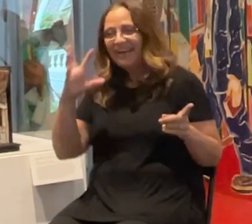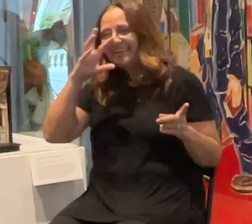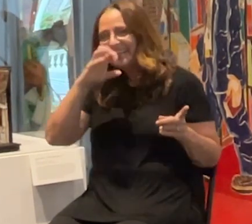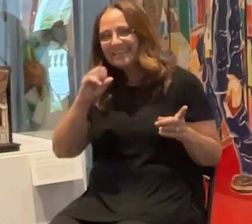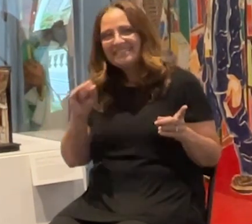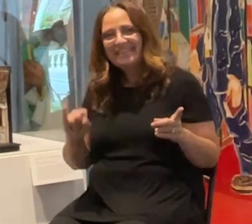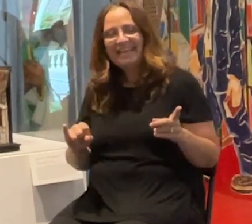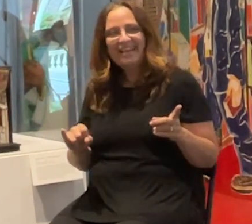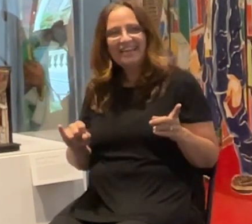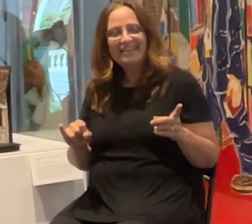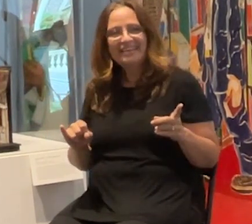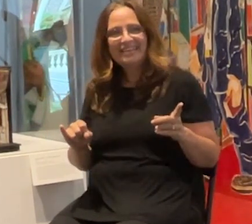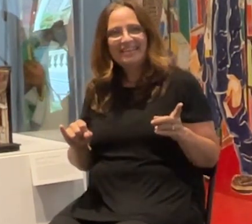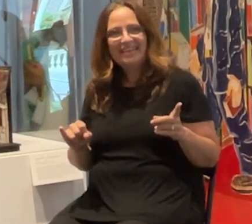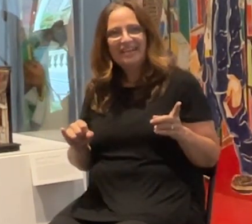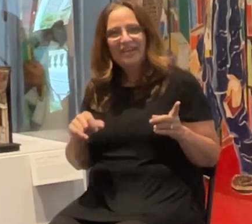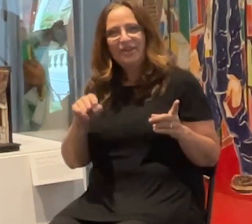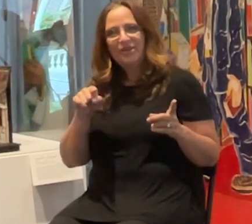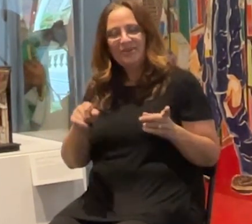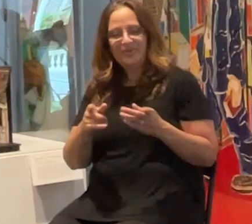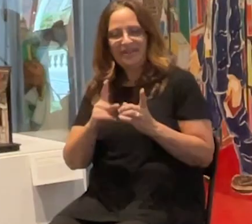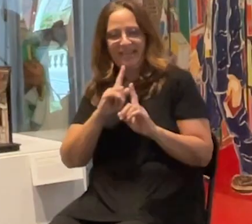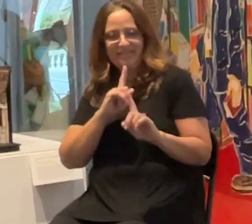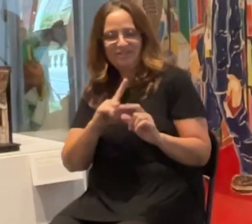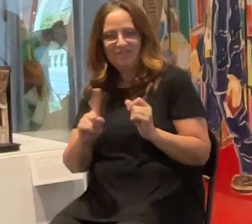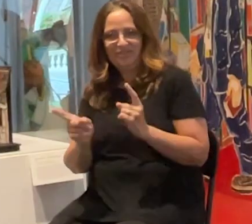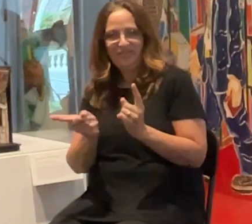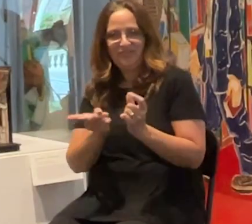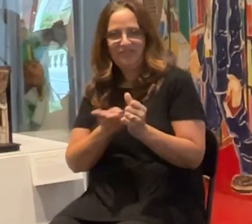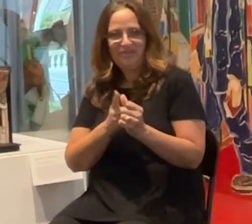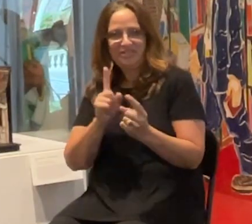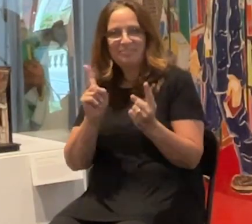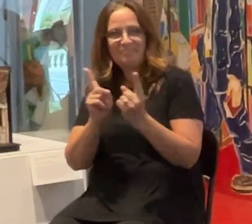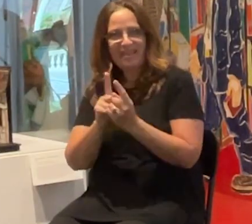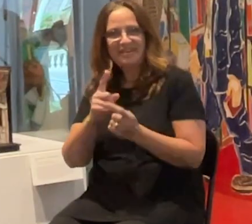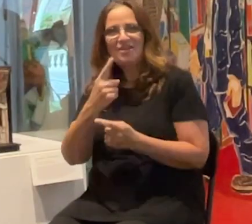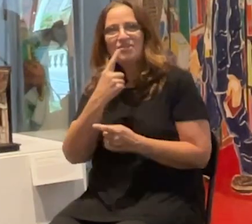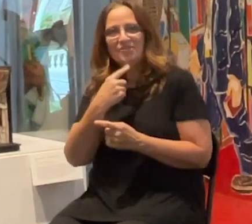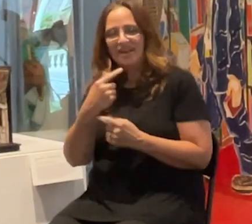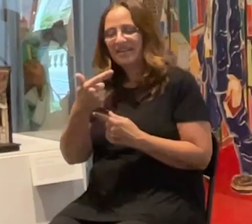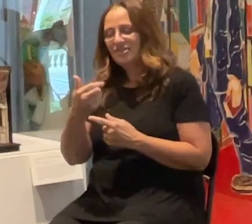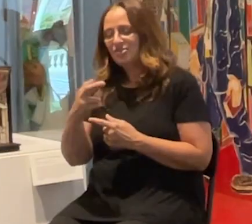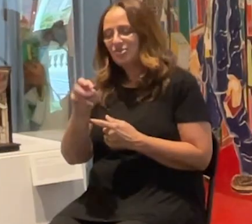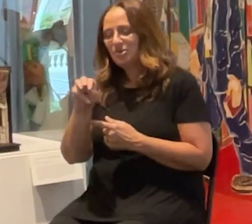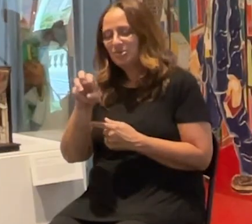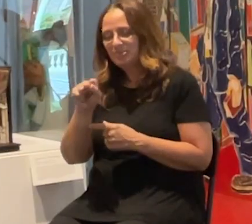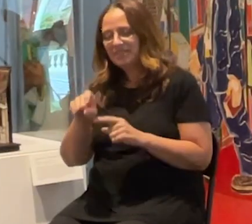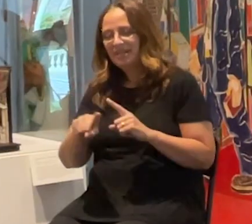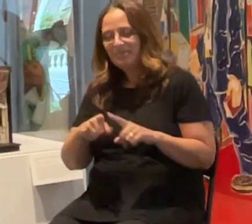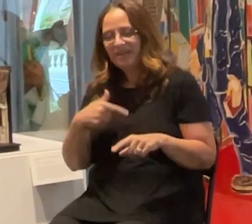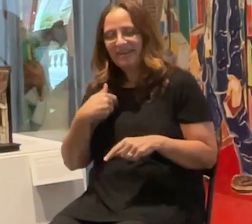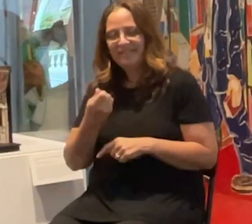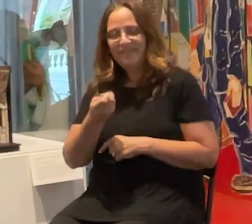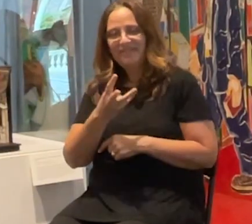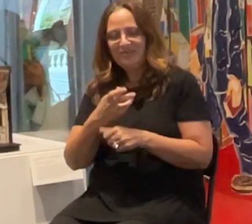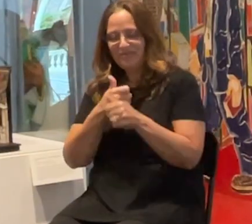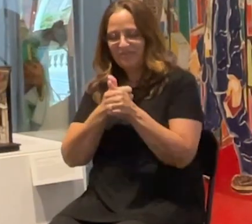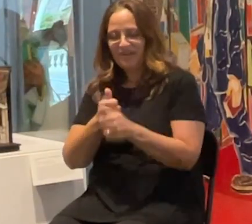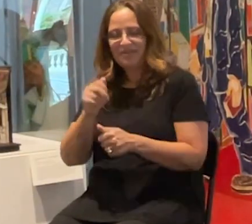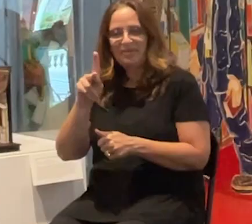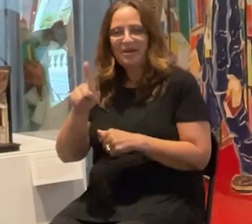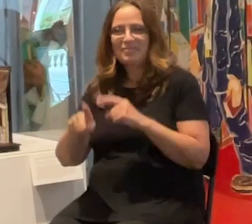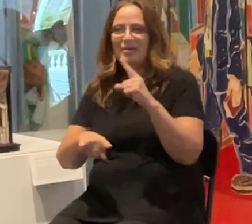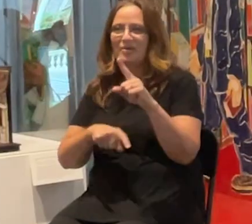know, you had kind of answered when you first met Red Grooms, but I do have a couple follow-up questions.